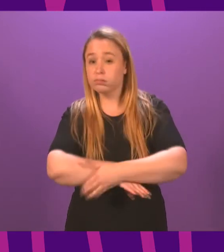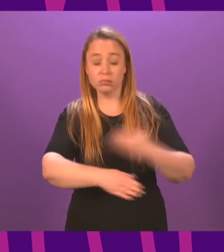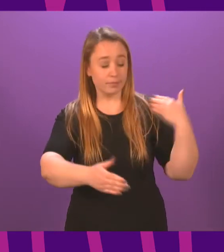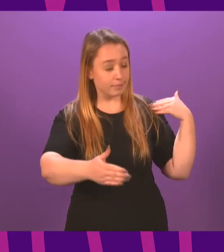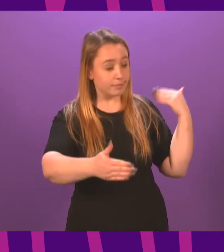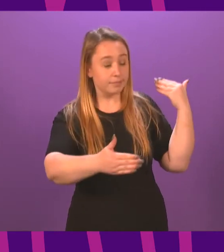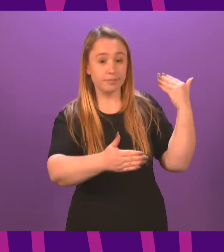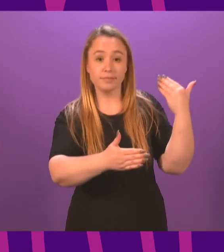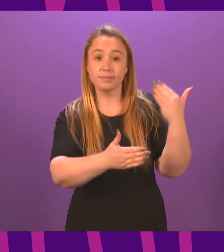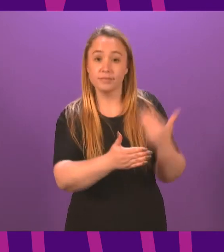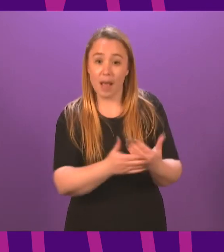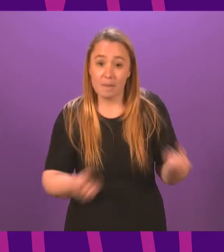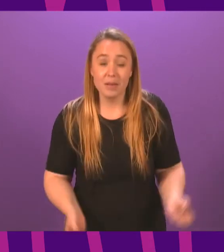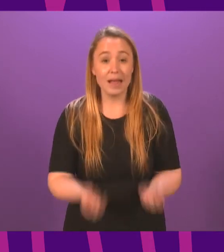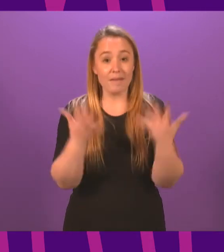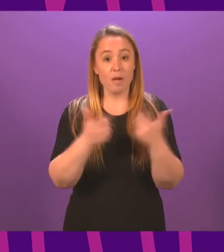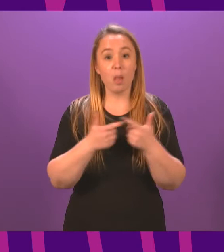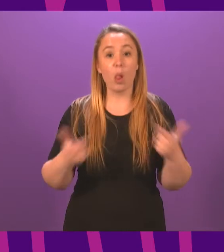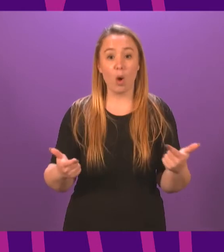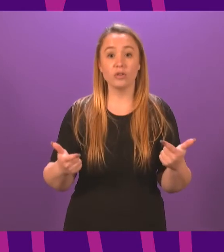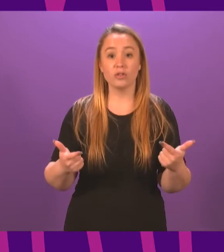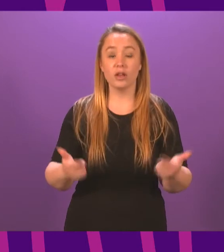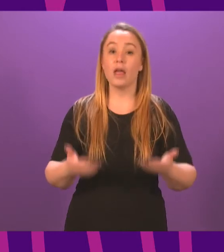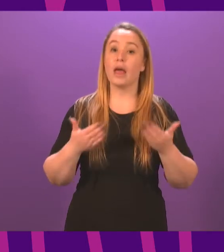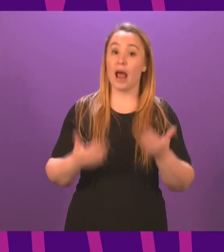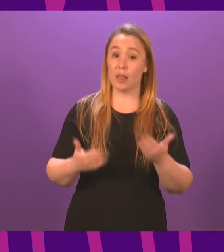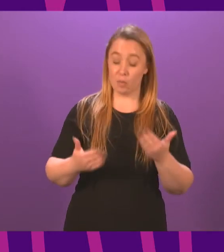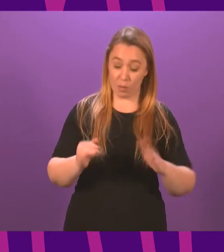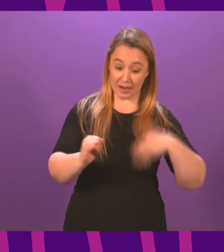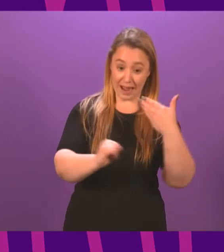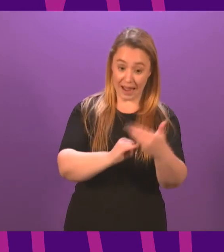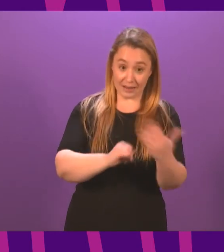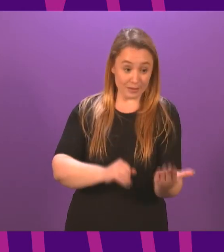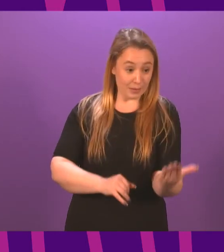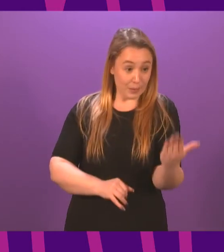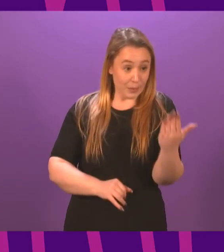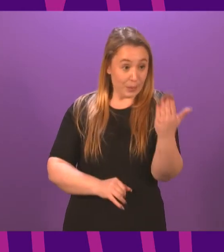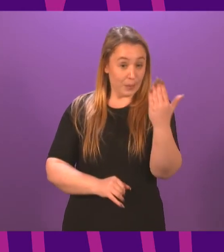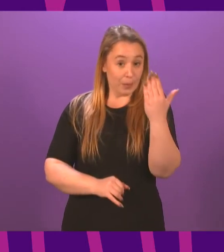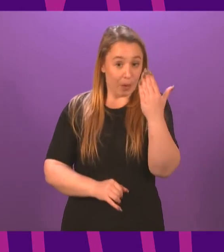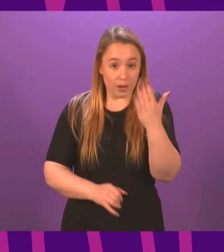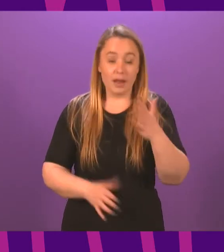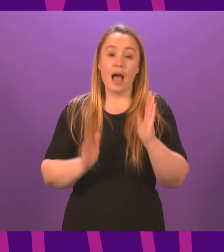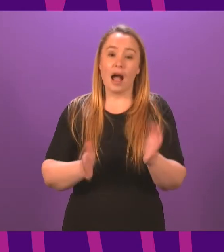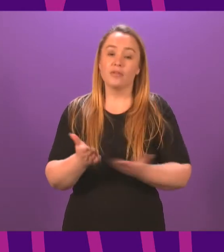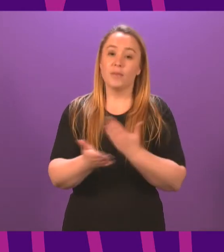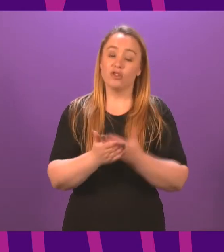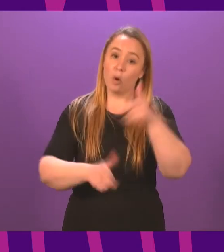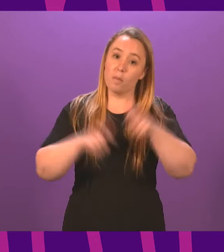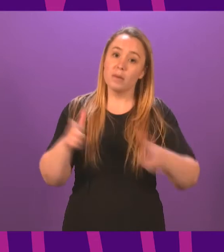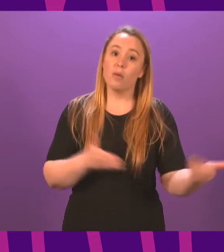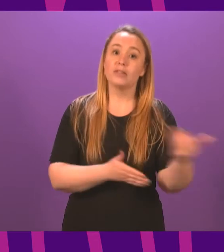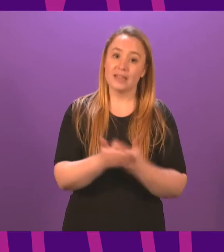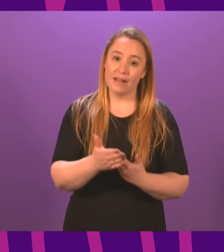to get to this point. And with an end now distantly in sight, we must do all that we can to keep people safe through what will